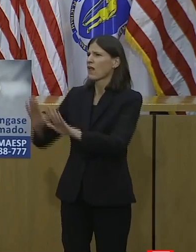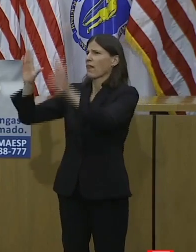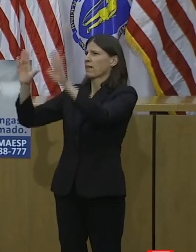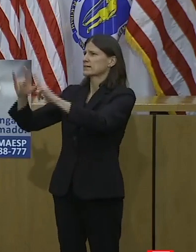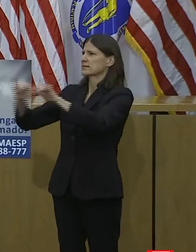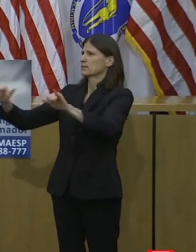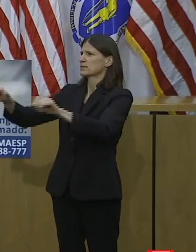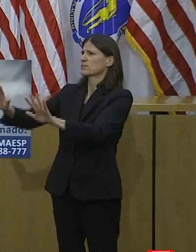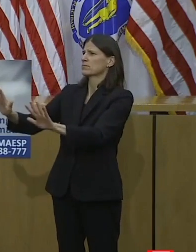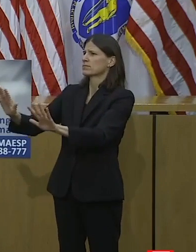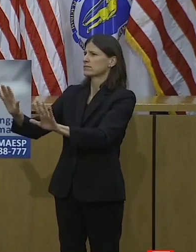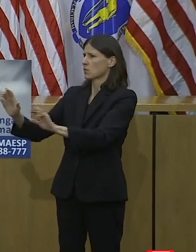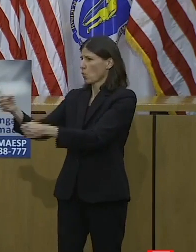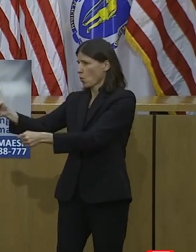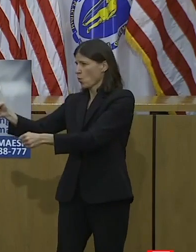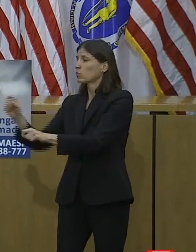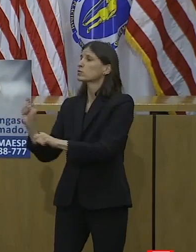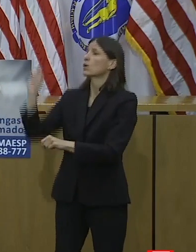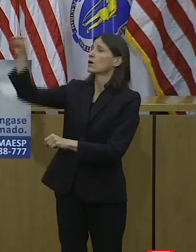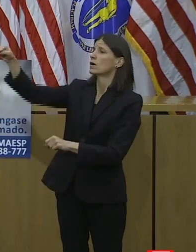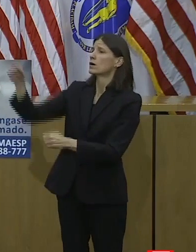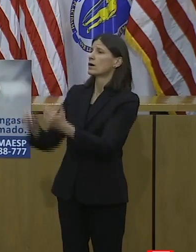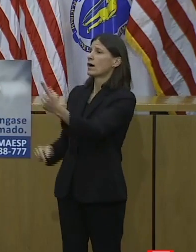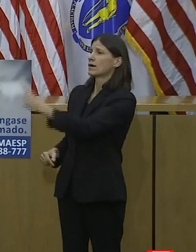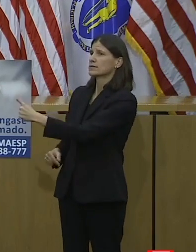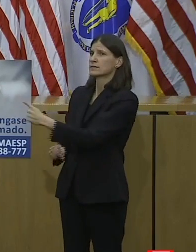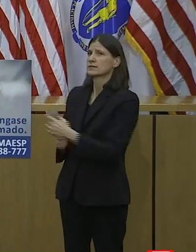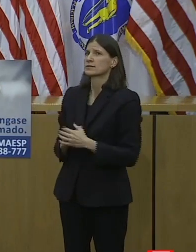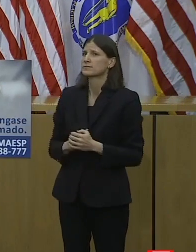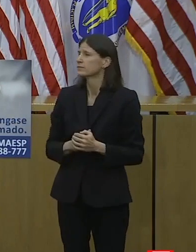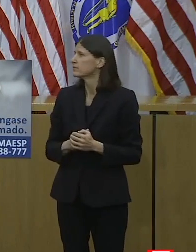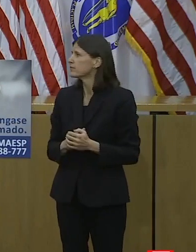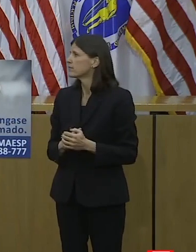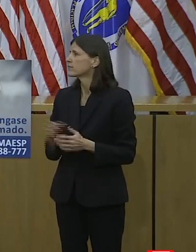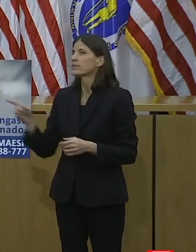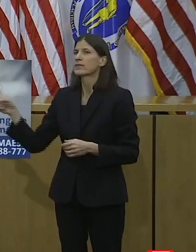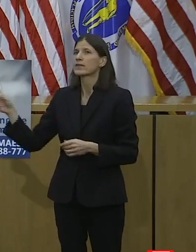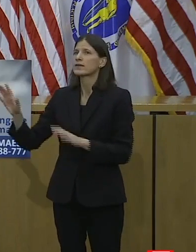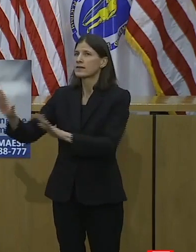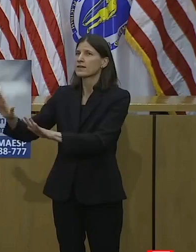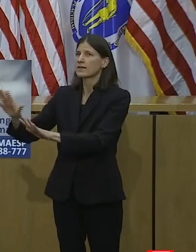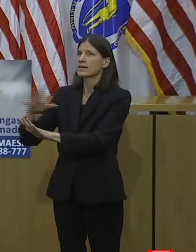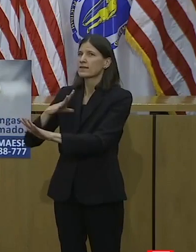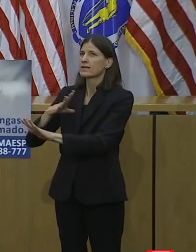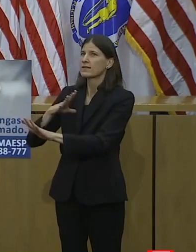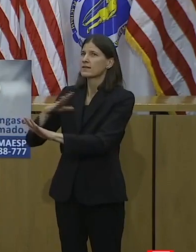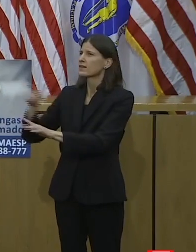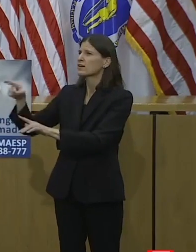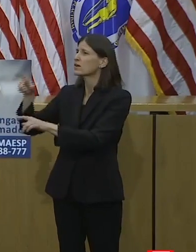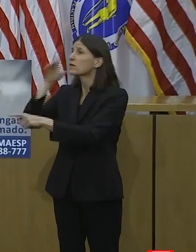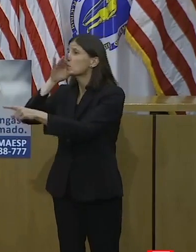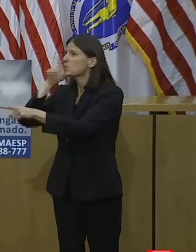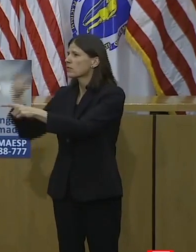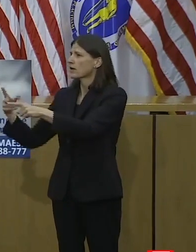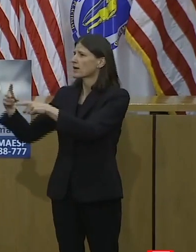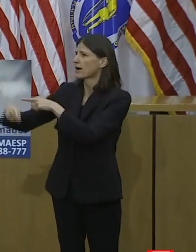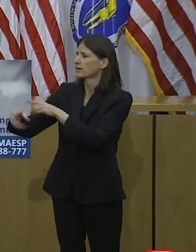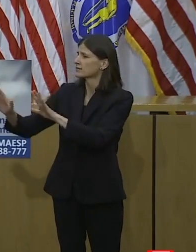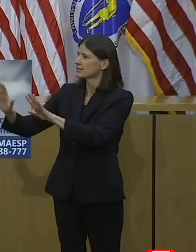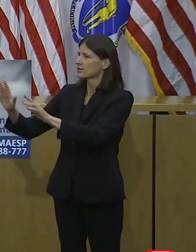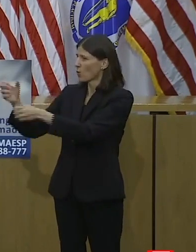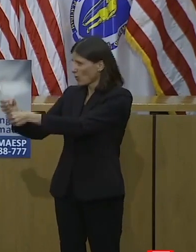thank you. Sorry, we're good. She was halfway through her question, though, so, sorry. You would say there's